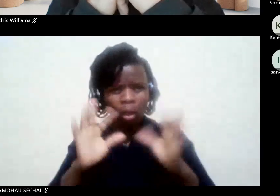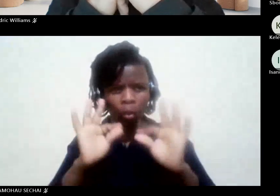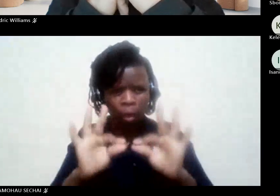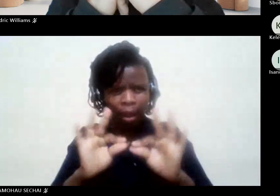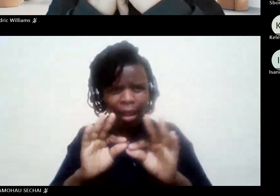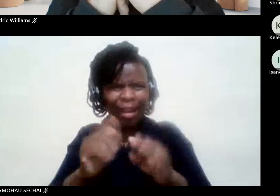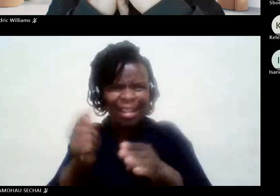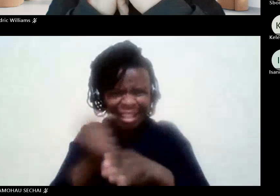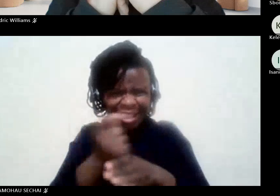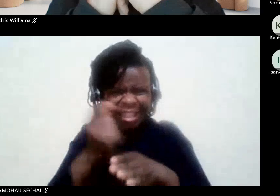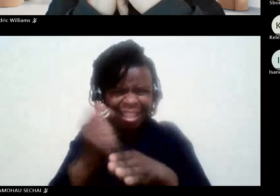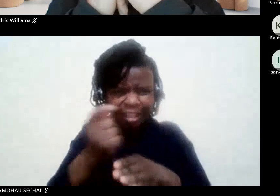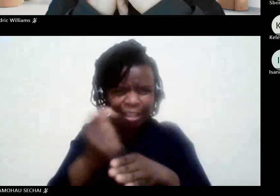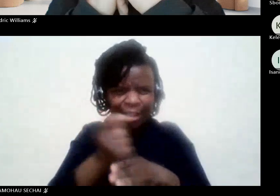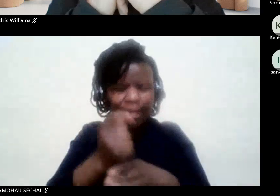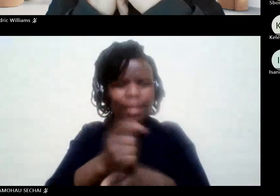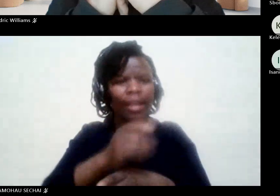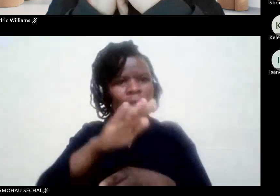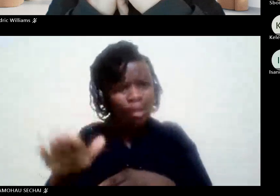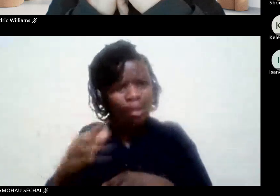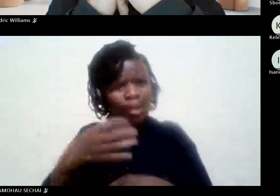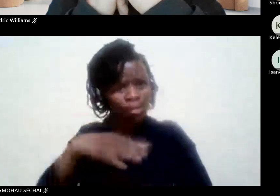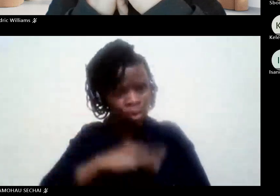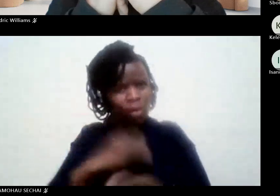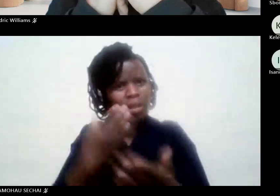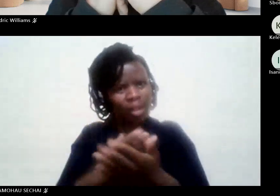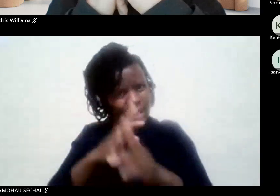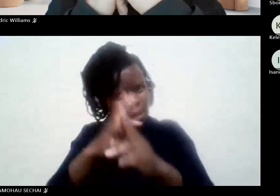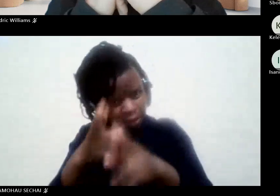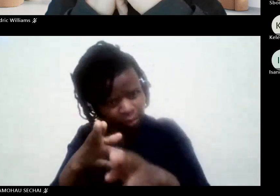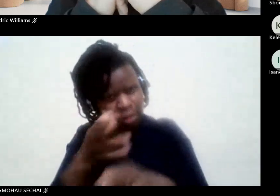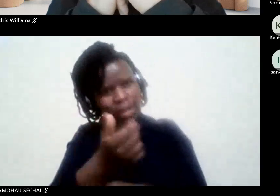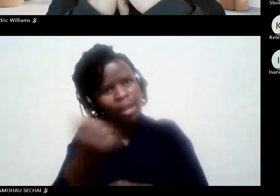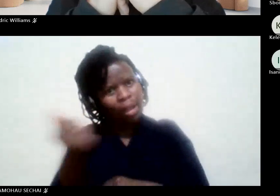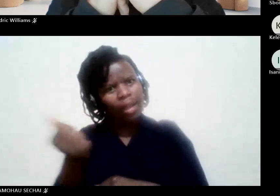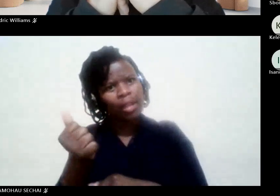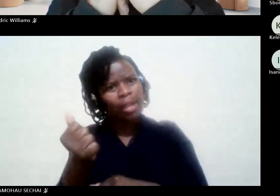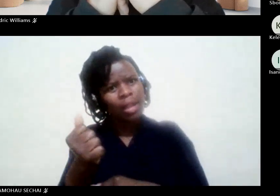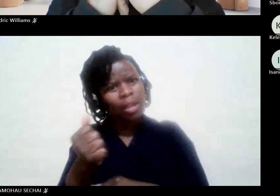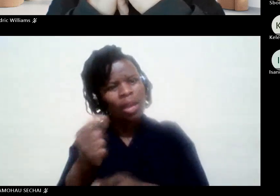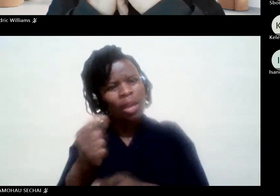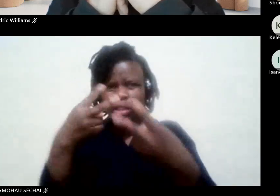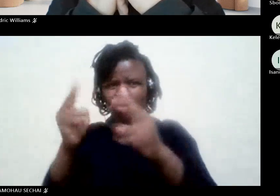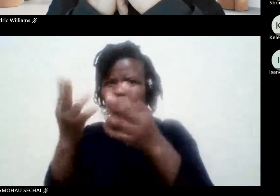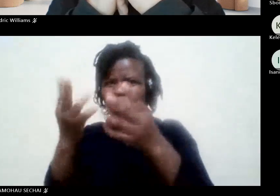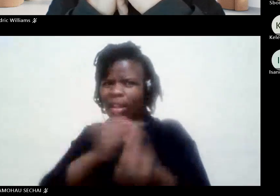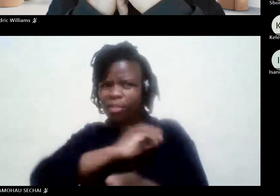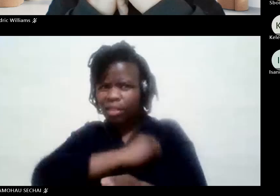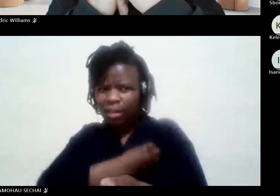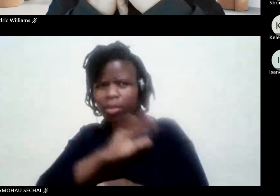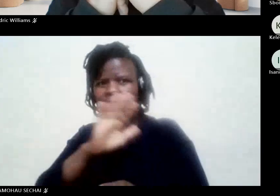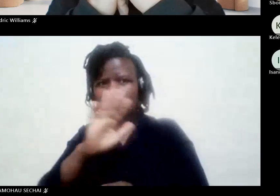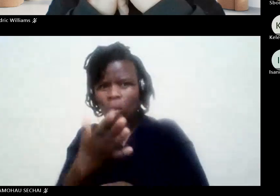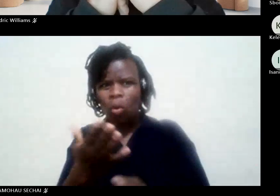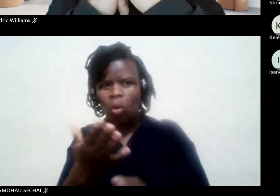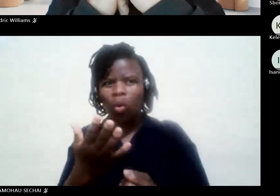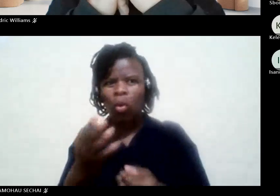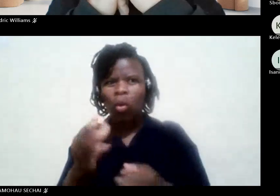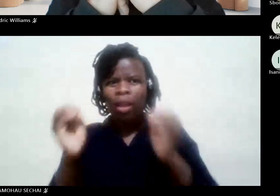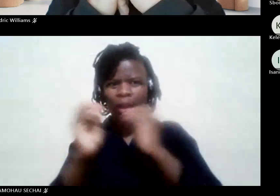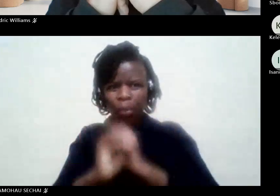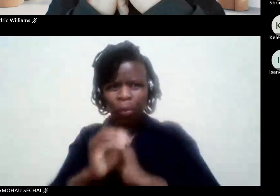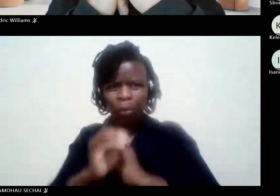other children, irrespective if they have a disability or not? Whenever I see a child, I don't know if you know, but Brian